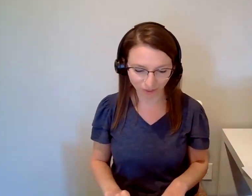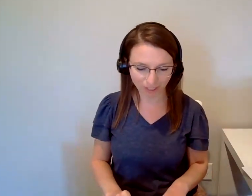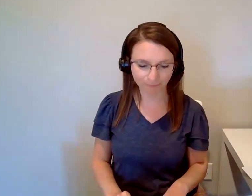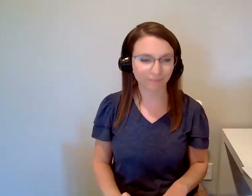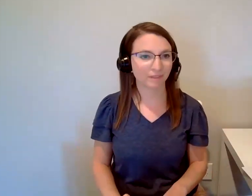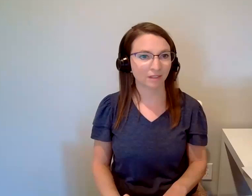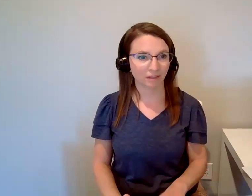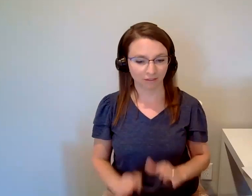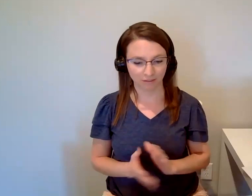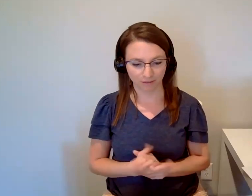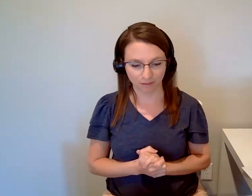right.